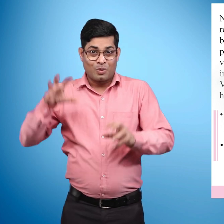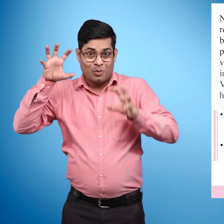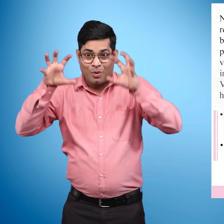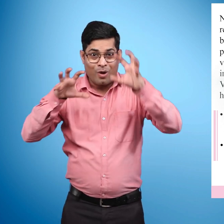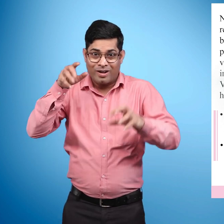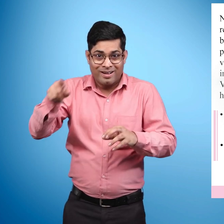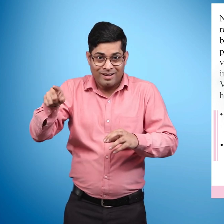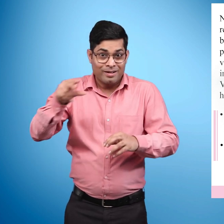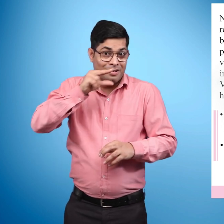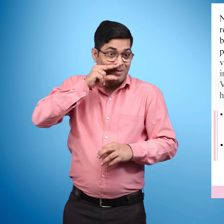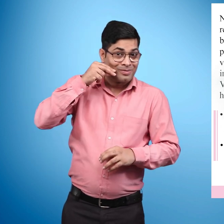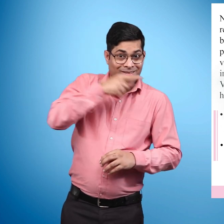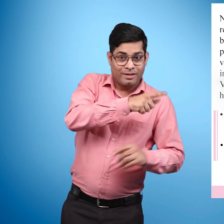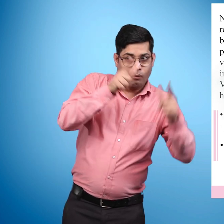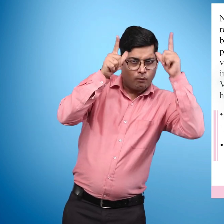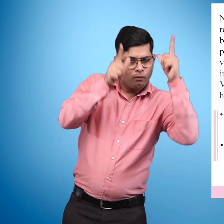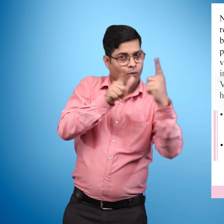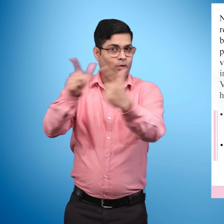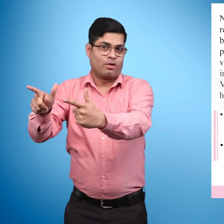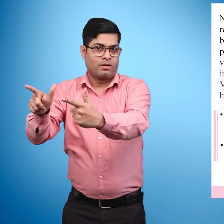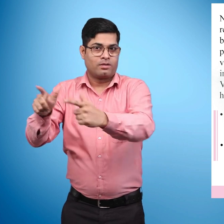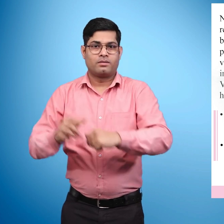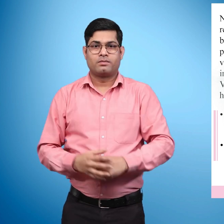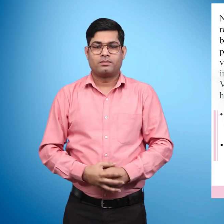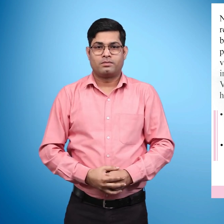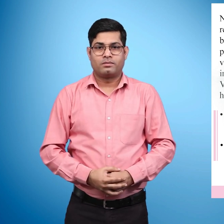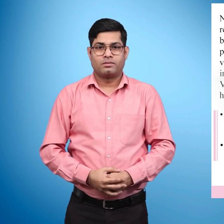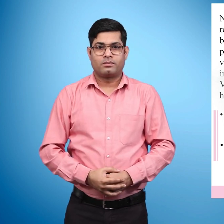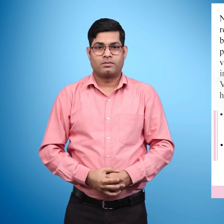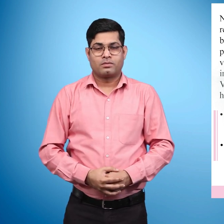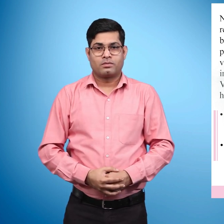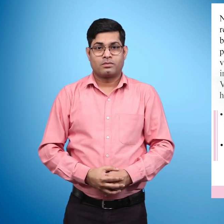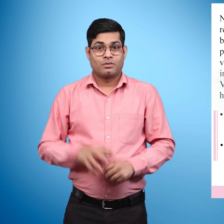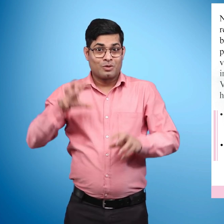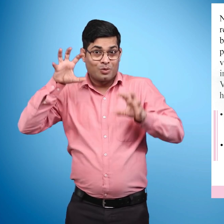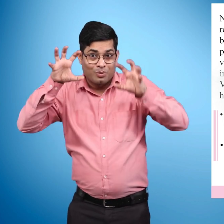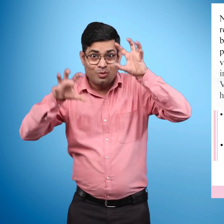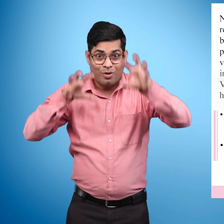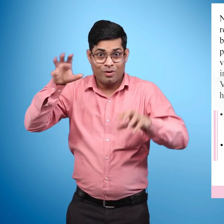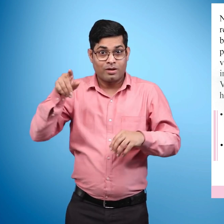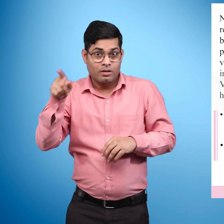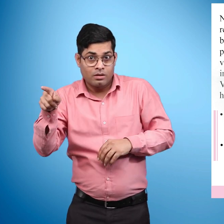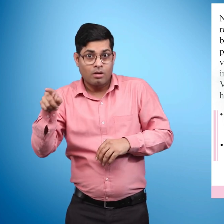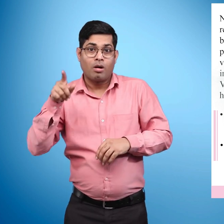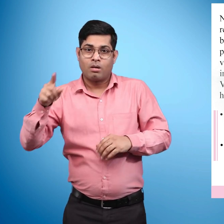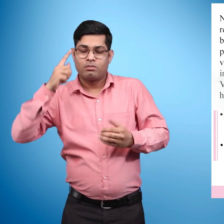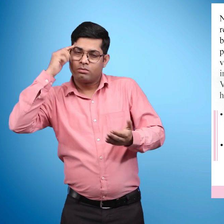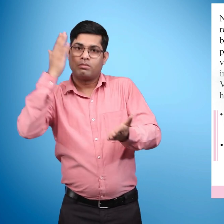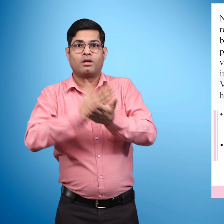He cleverly duped the ghost in his own cave. The ghost believed that Vijay Singh was